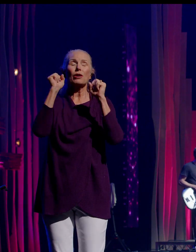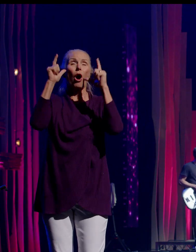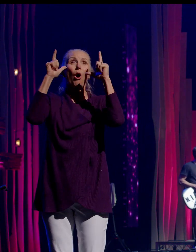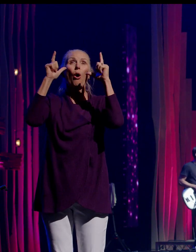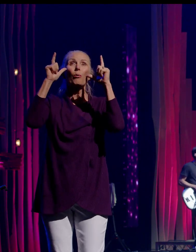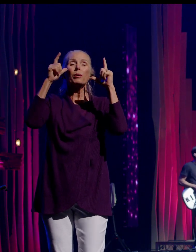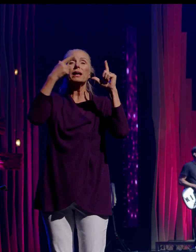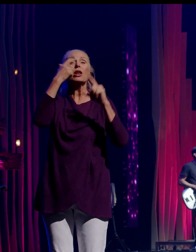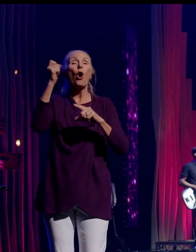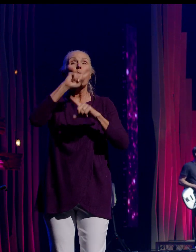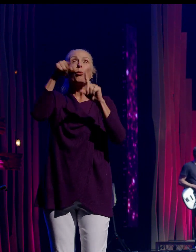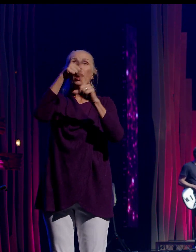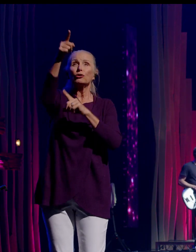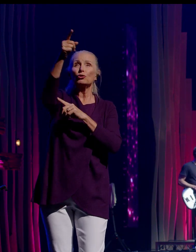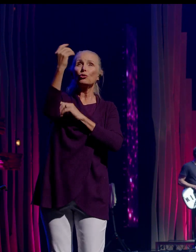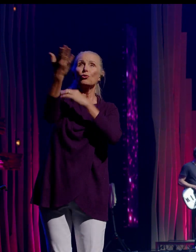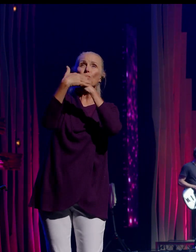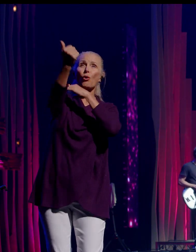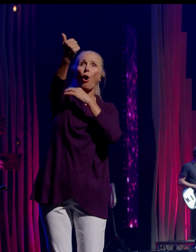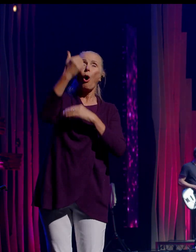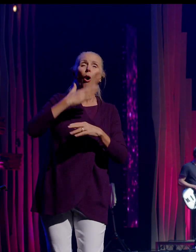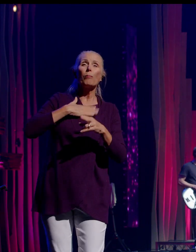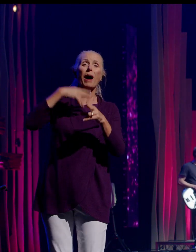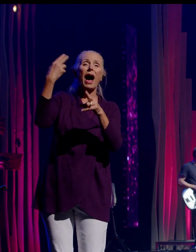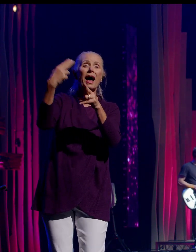open. Cause when you call my name,